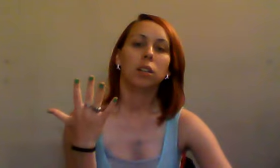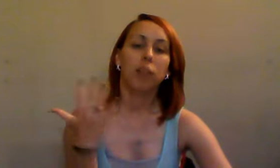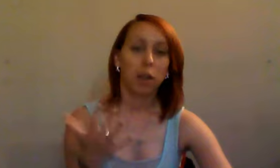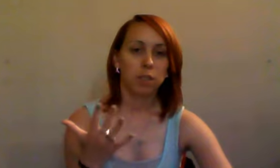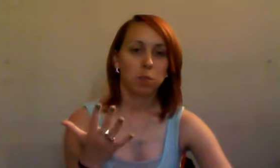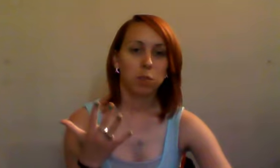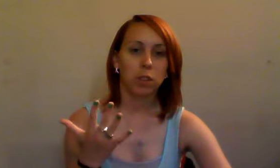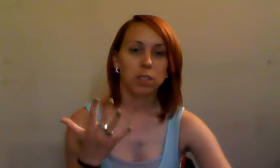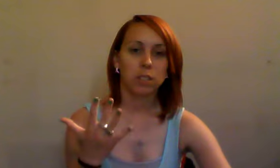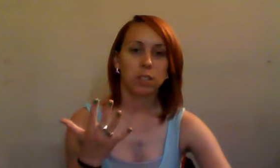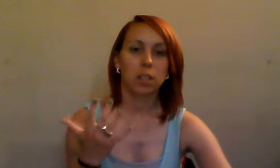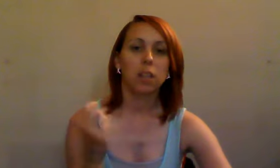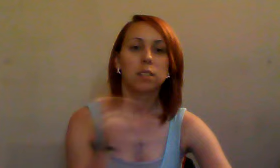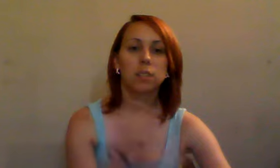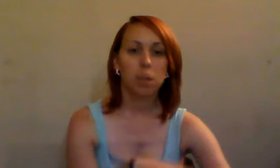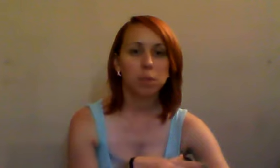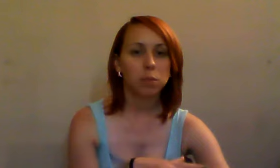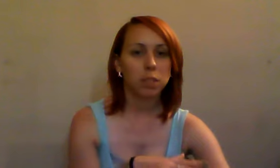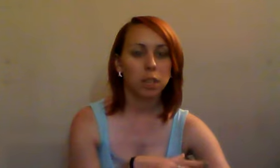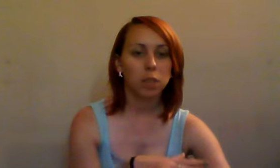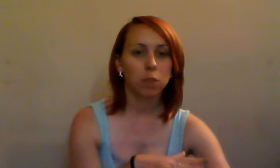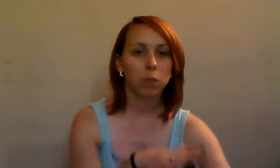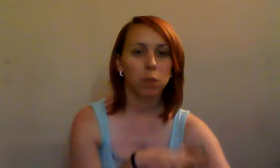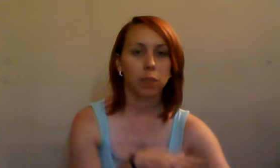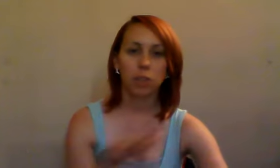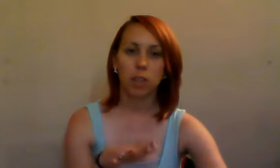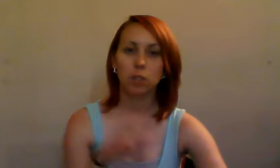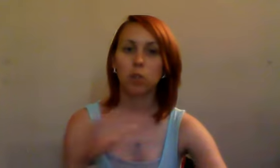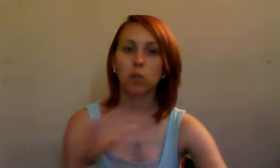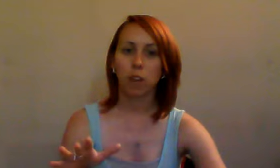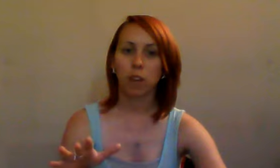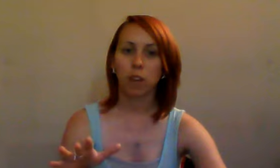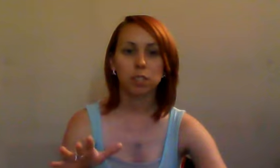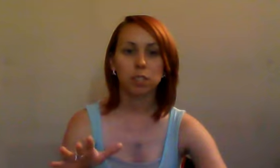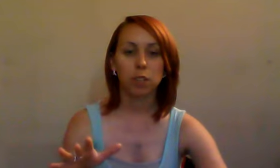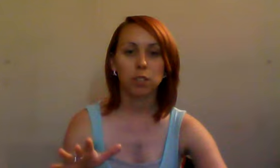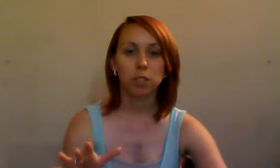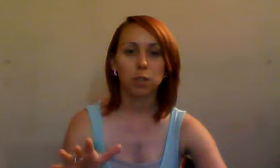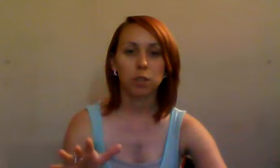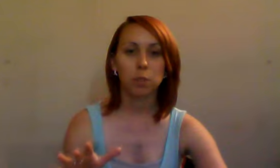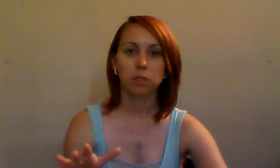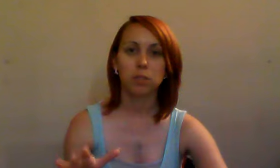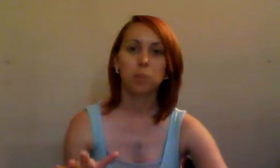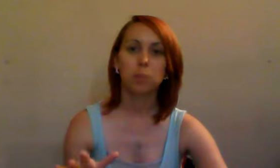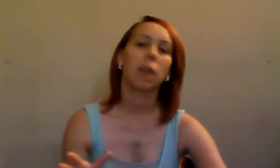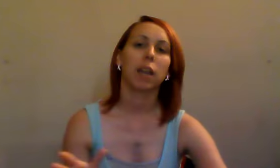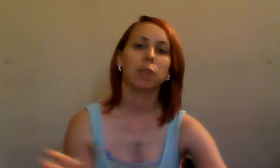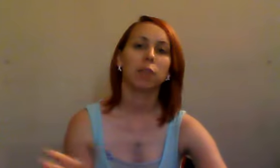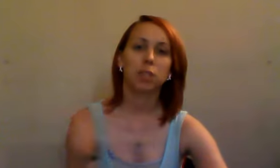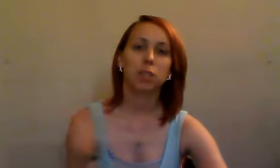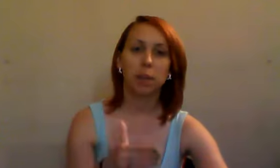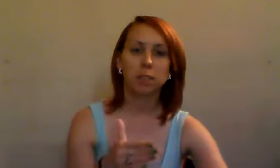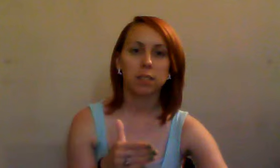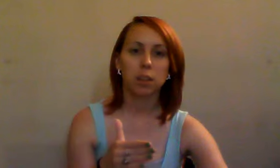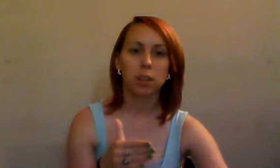Now it's time to move on to 16. Same as we did with 1 through 10, you don't have 6 fingers that you can bounce, and for these basic numbers,